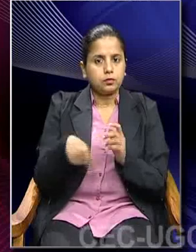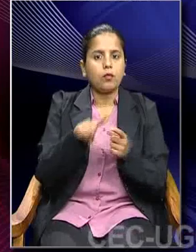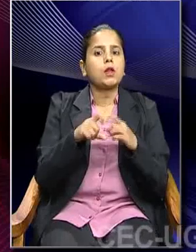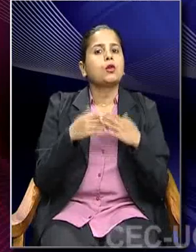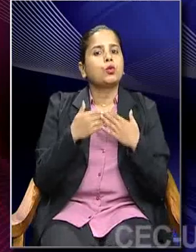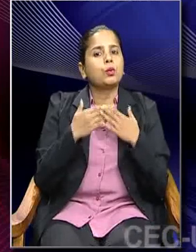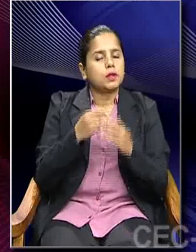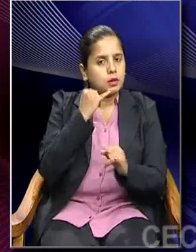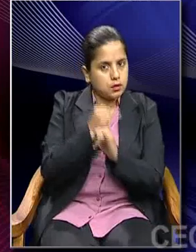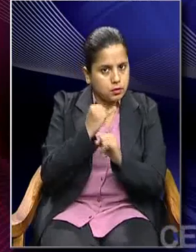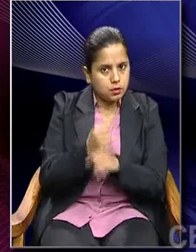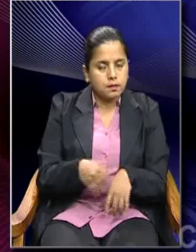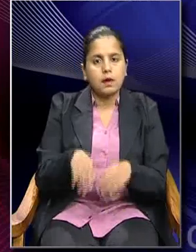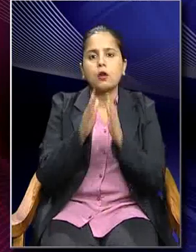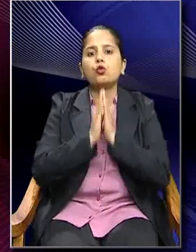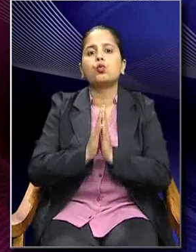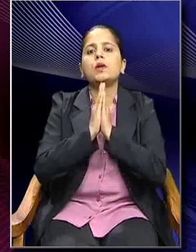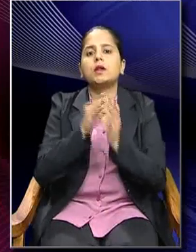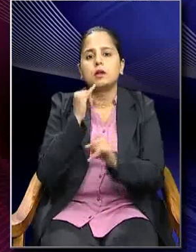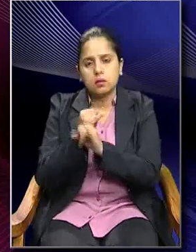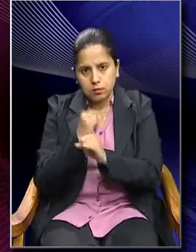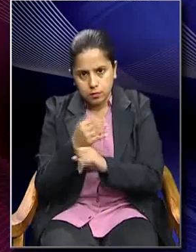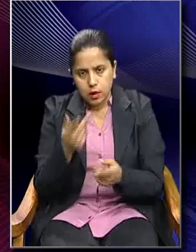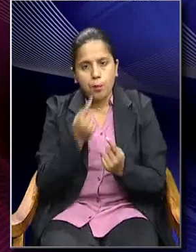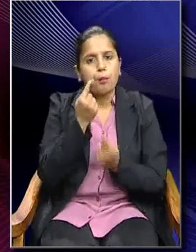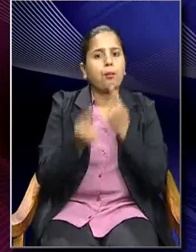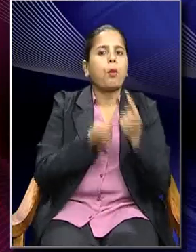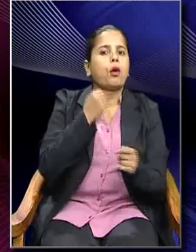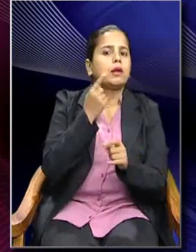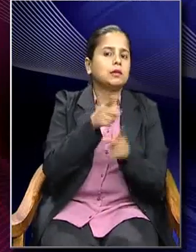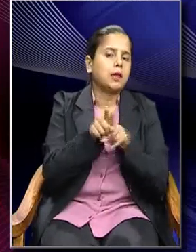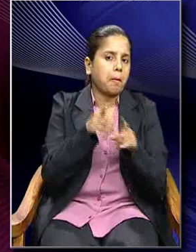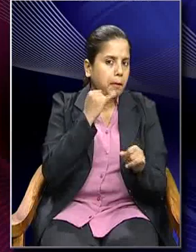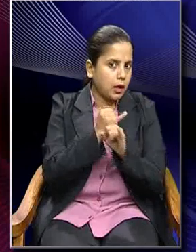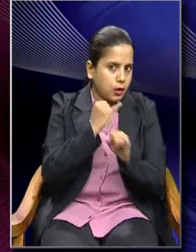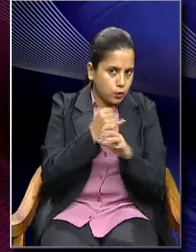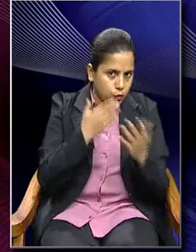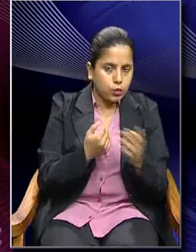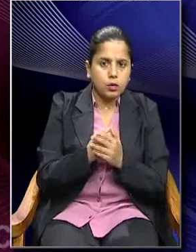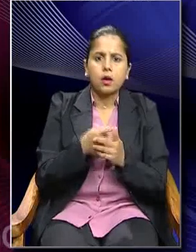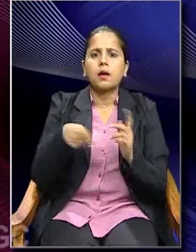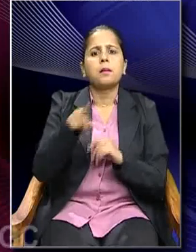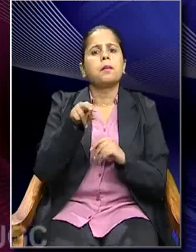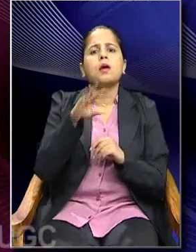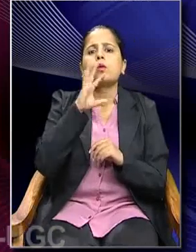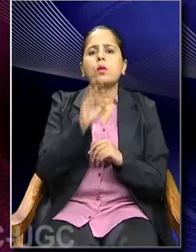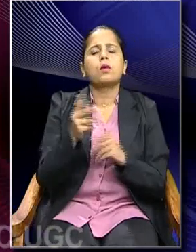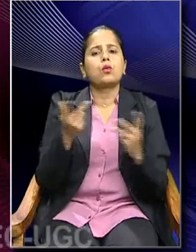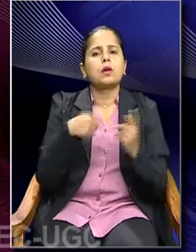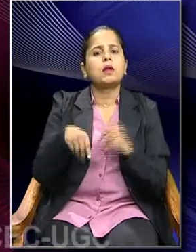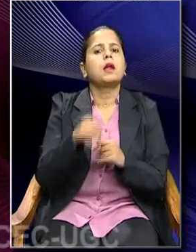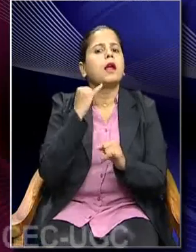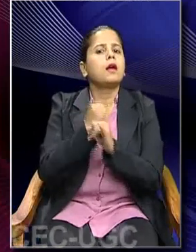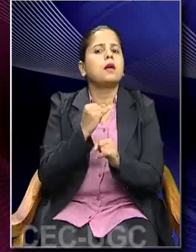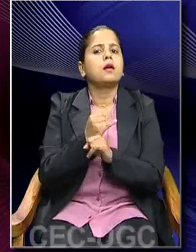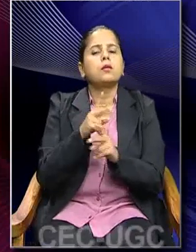educational institution, religion as an institution, politics as an institution. So what are the main characteristics of